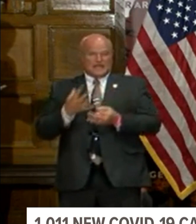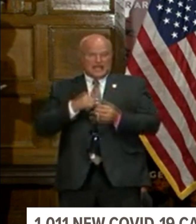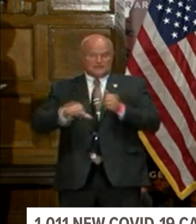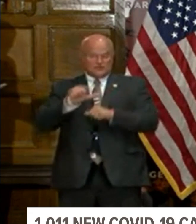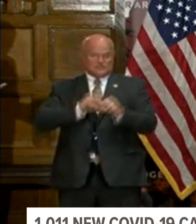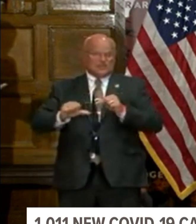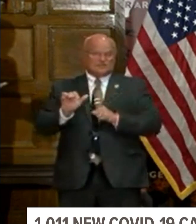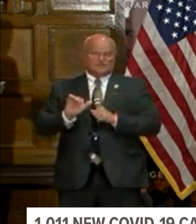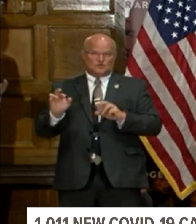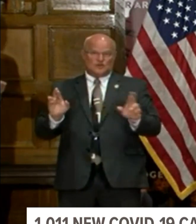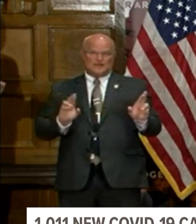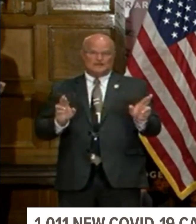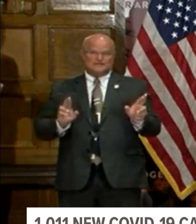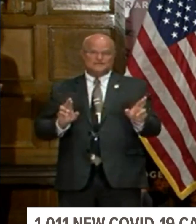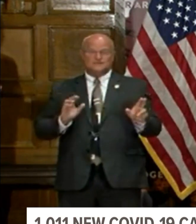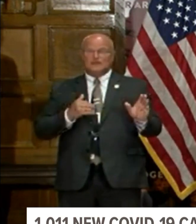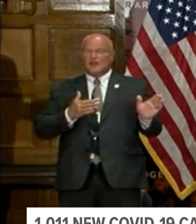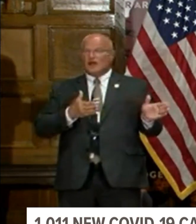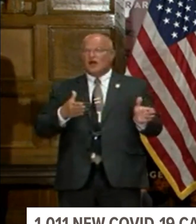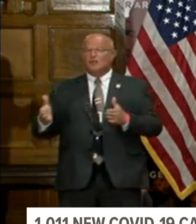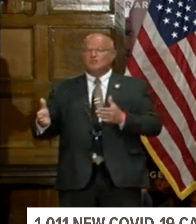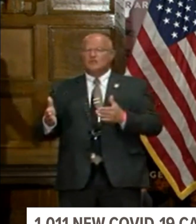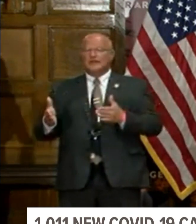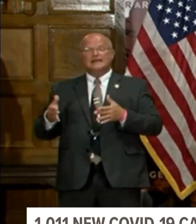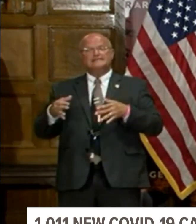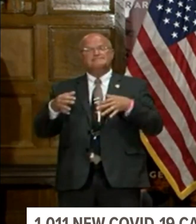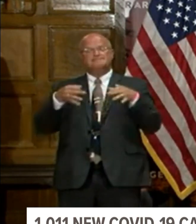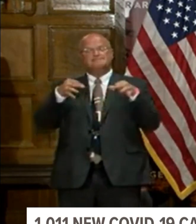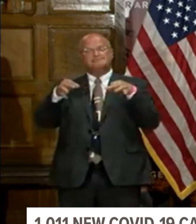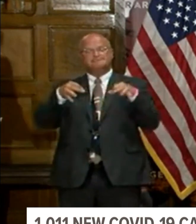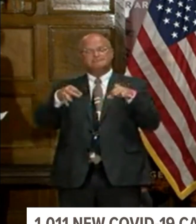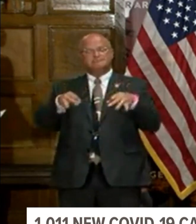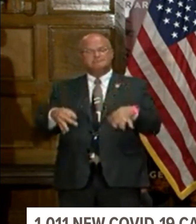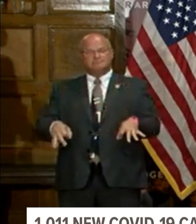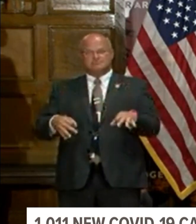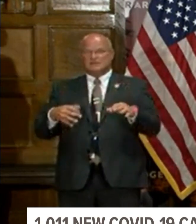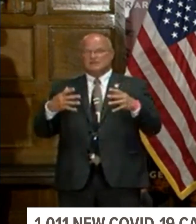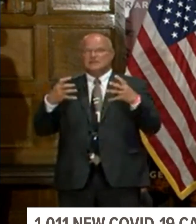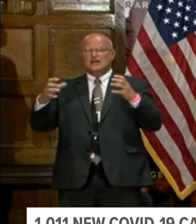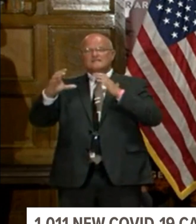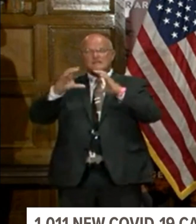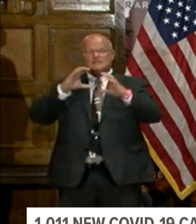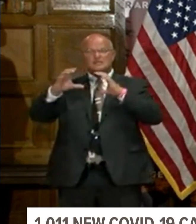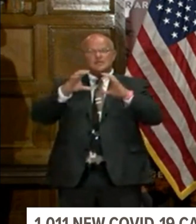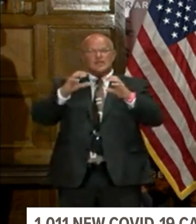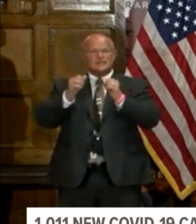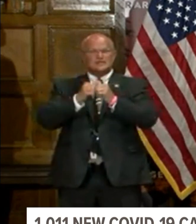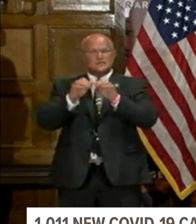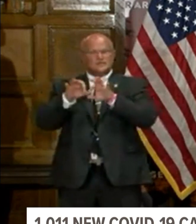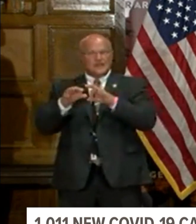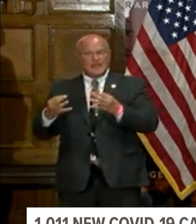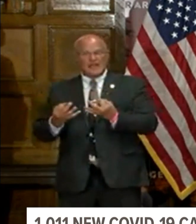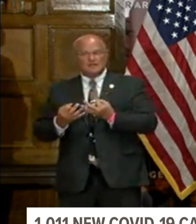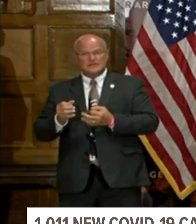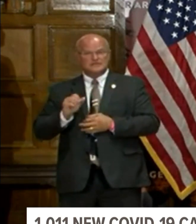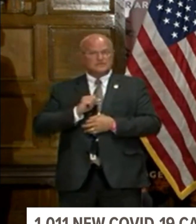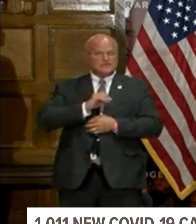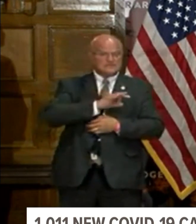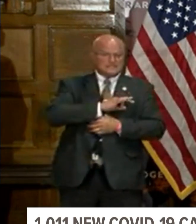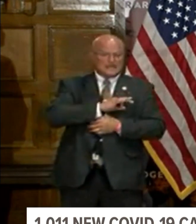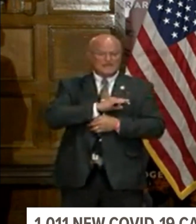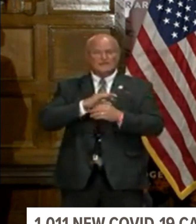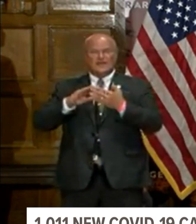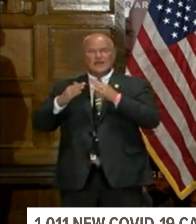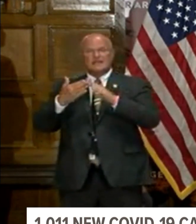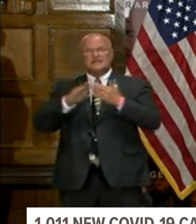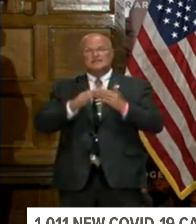each other. And our plans have been out there for a while. We have done a lot of communication efforts with families, with staff, with our